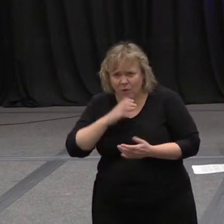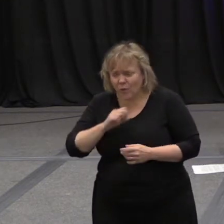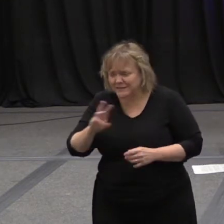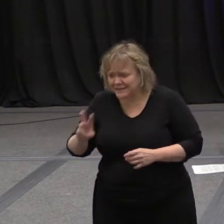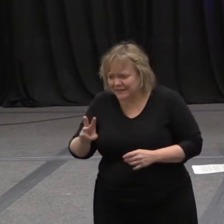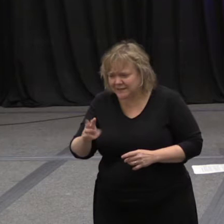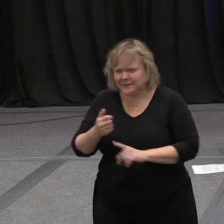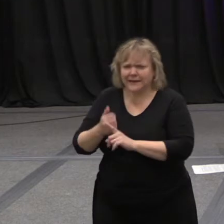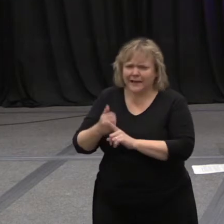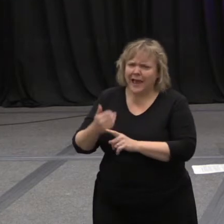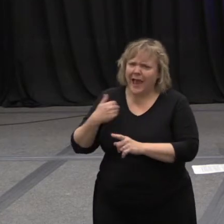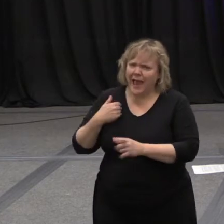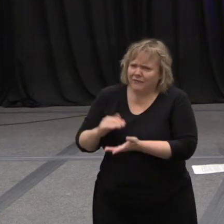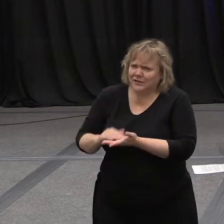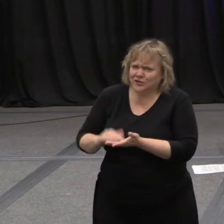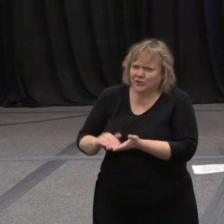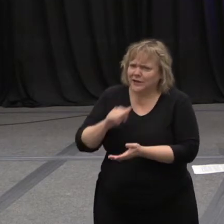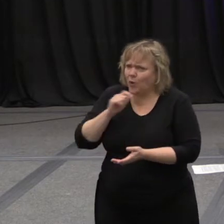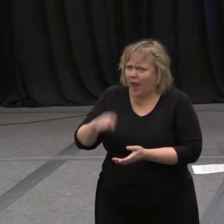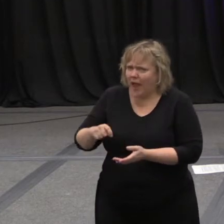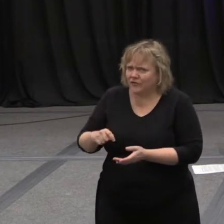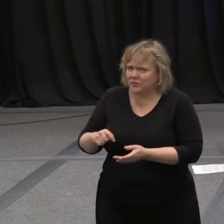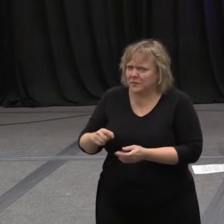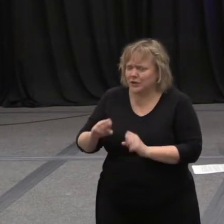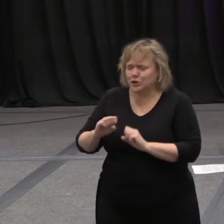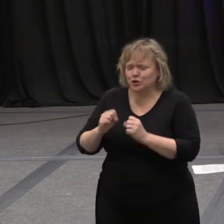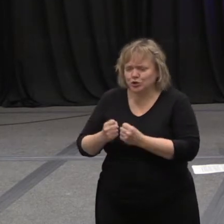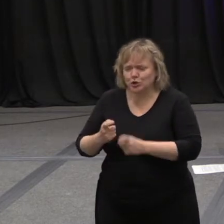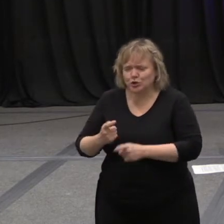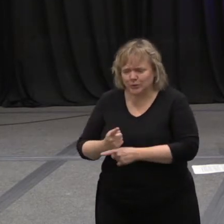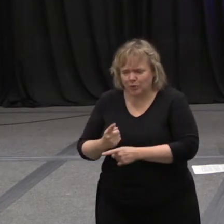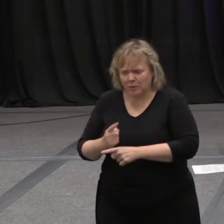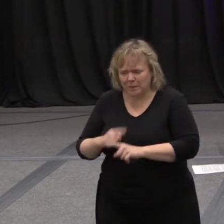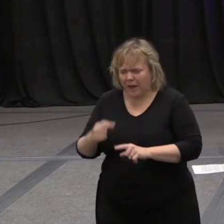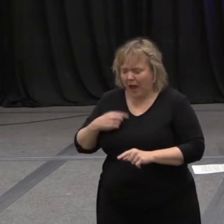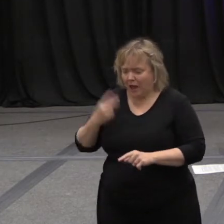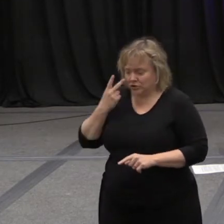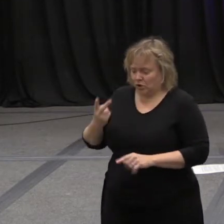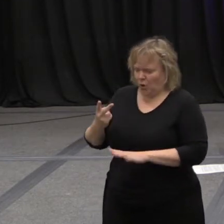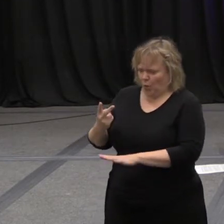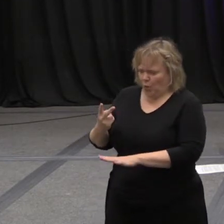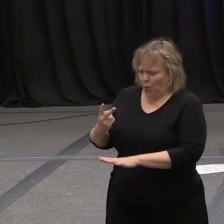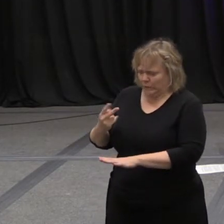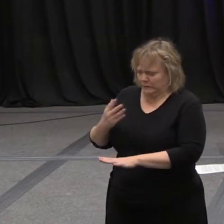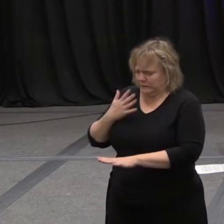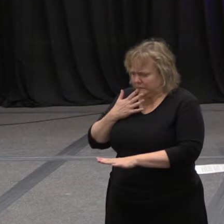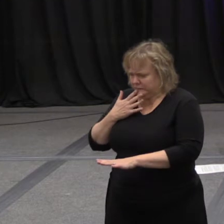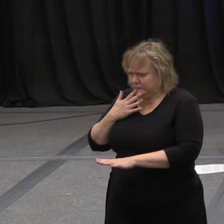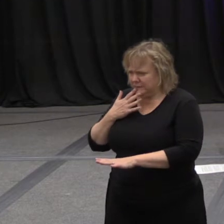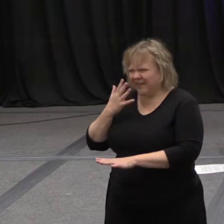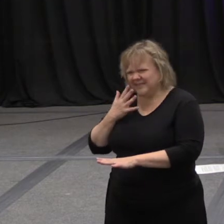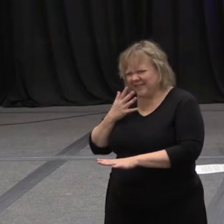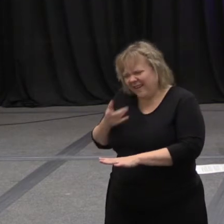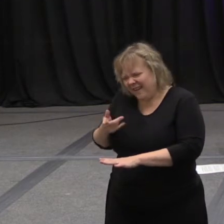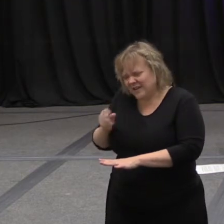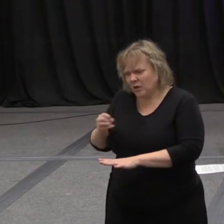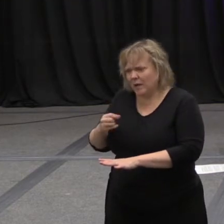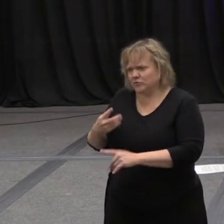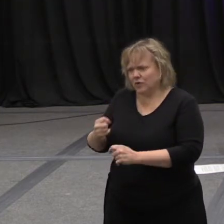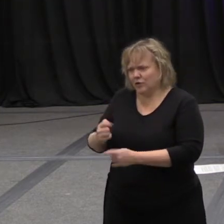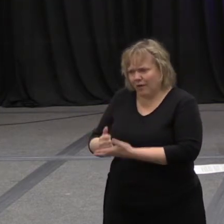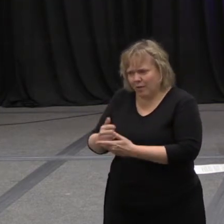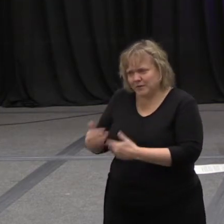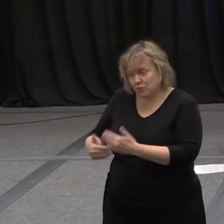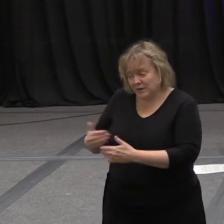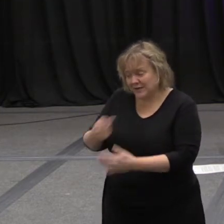socially appropriate in that moment. I just don't want to see my child in pain. So I was trying to speed him through his process, and I said to him,